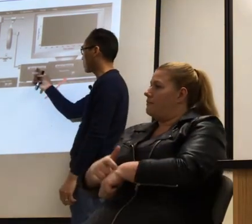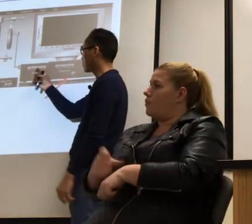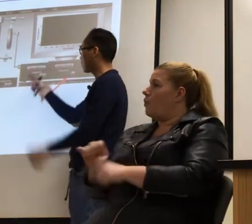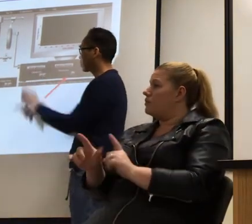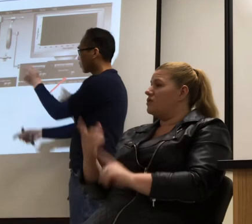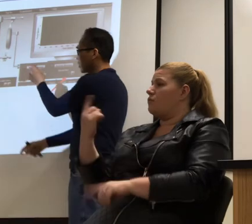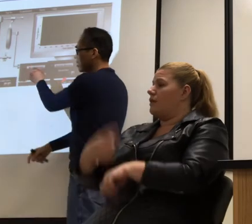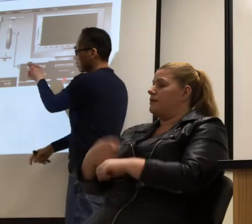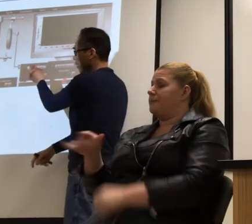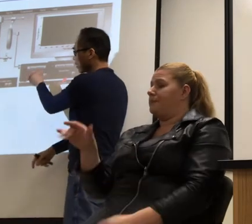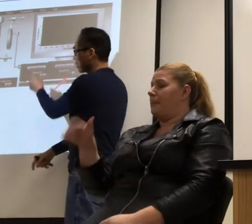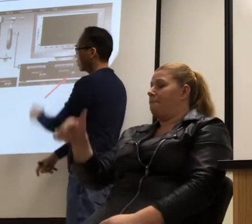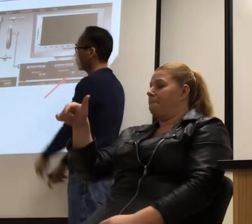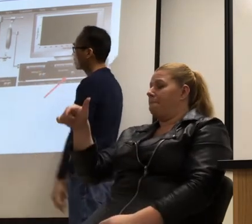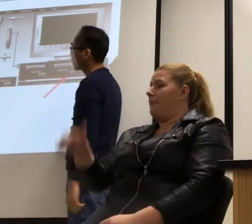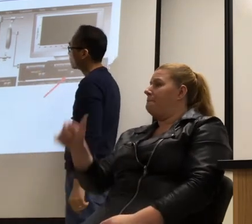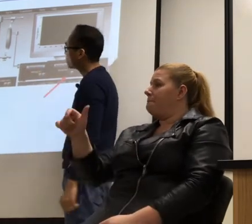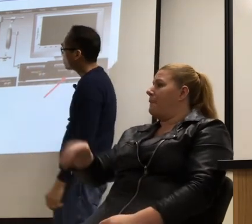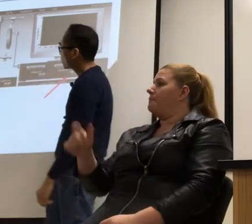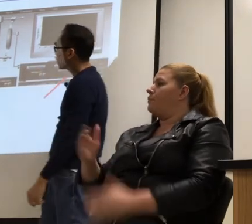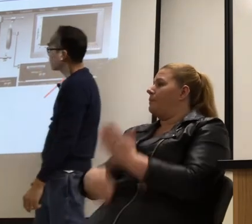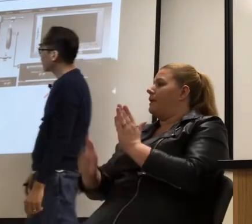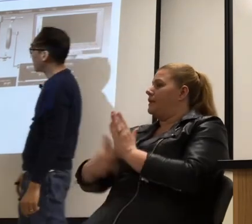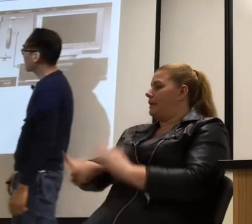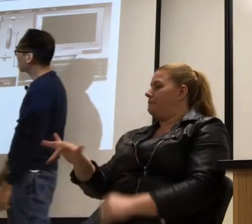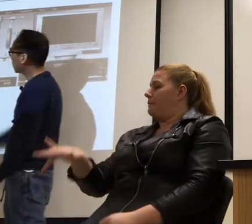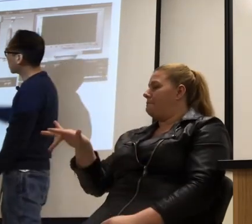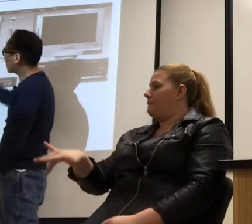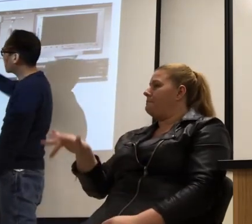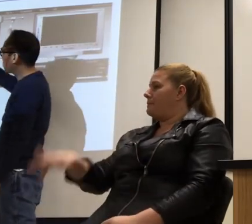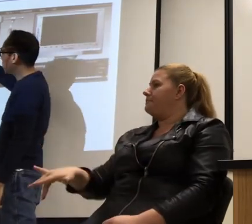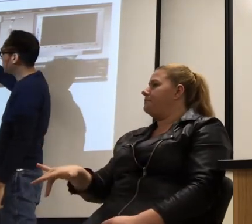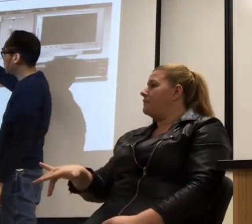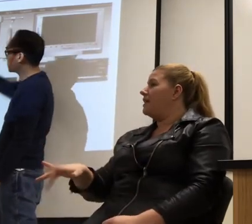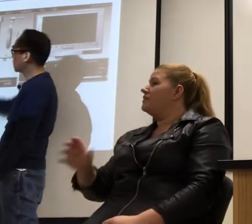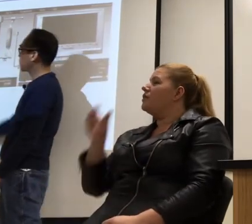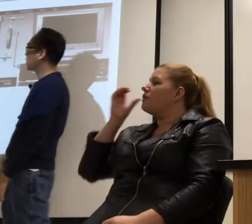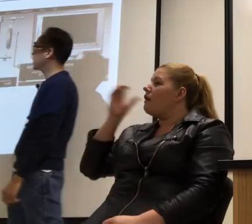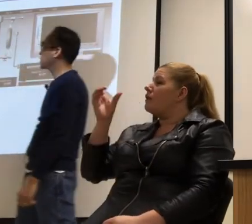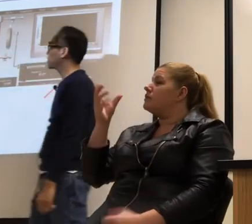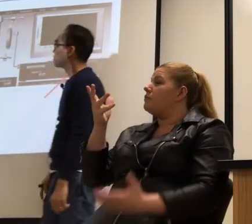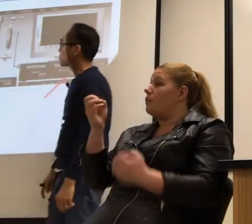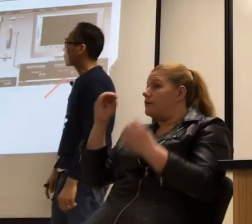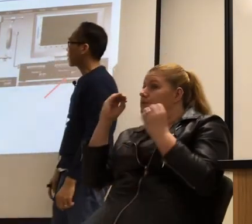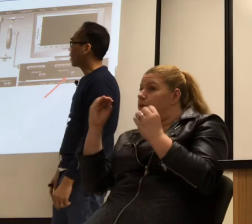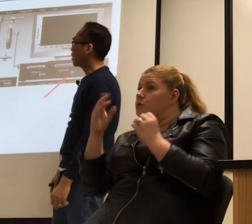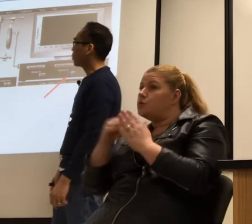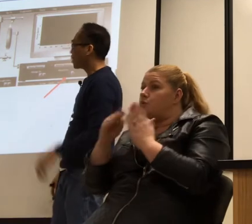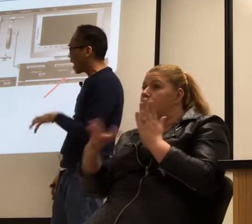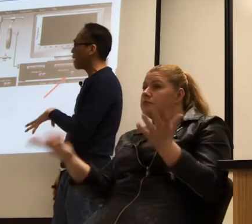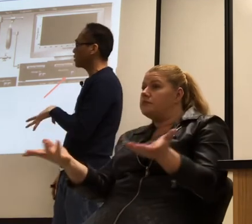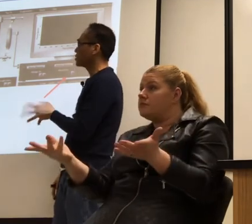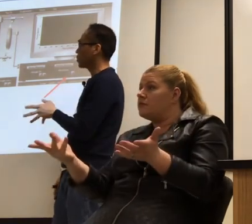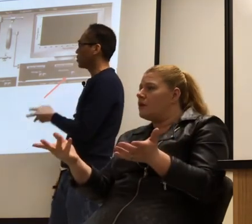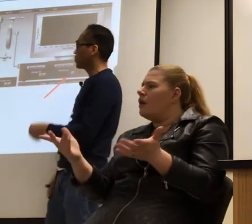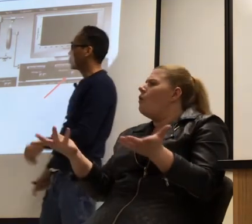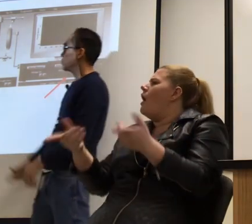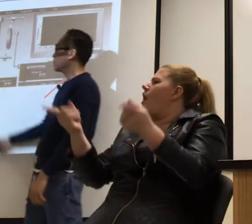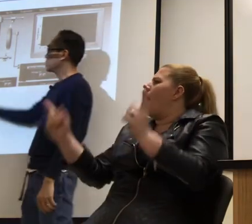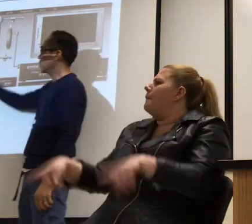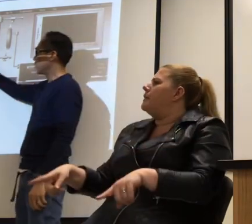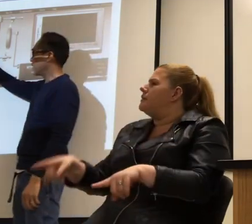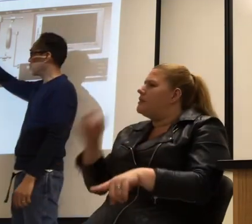single stimulus button repeatedly, okay? And so the concept you want students to learn is, what happens when